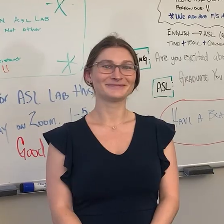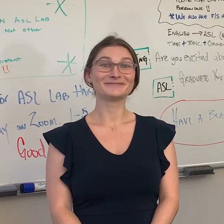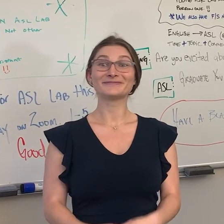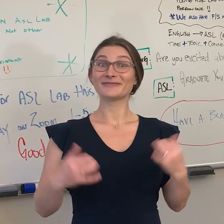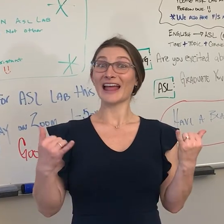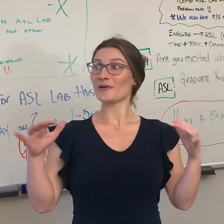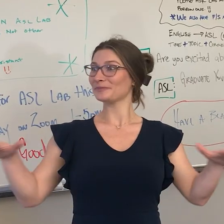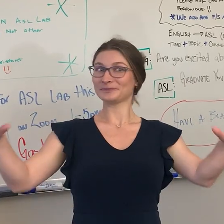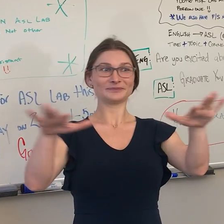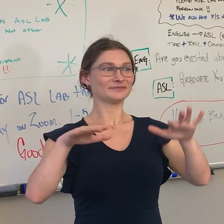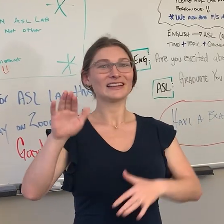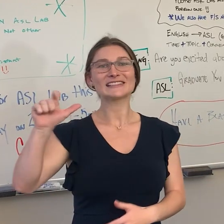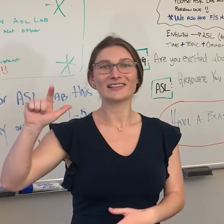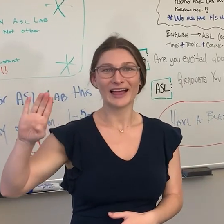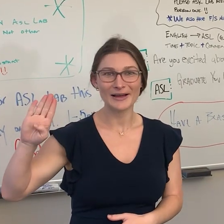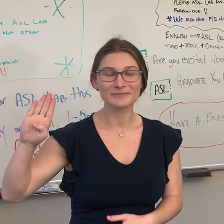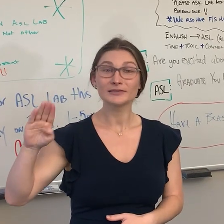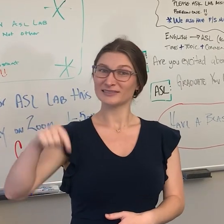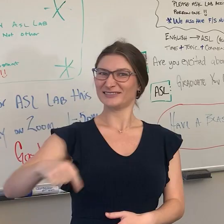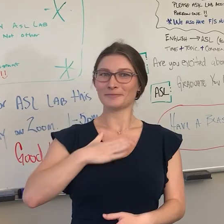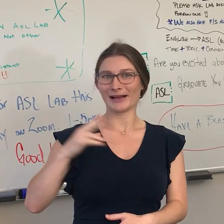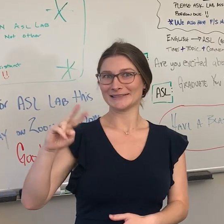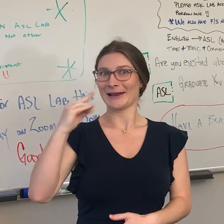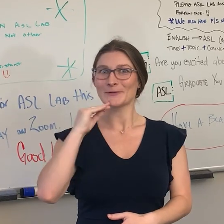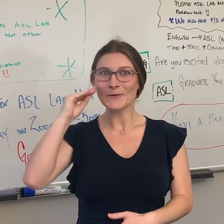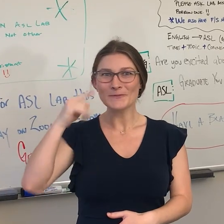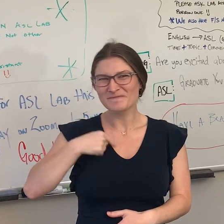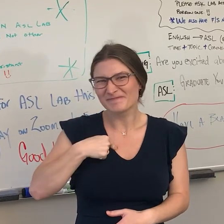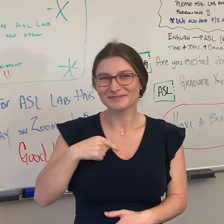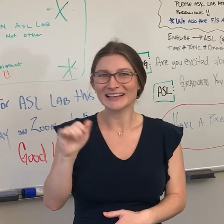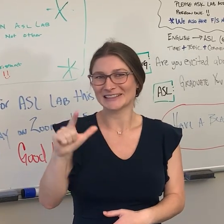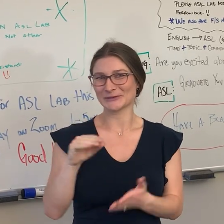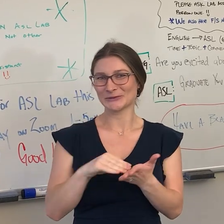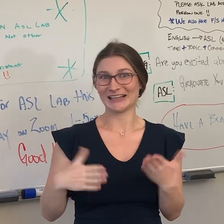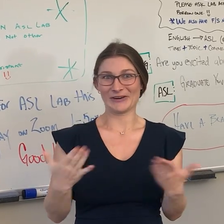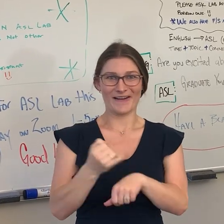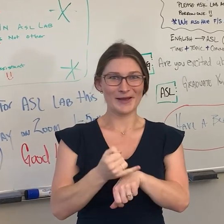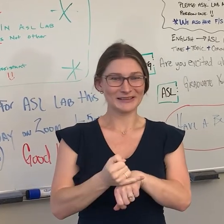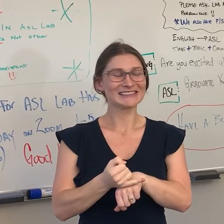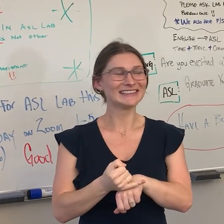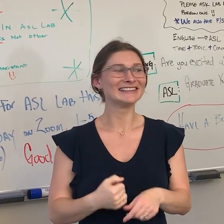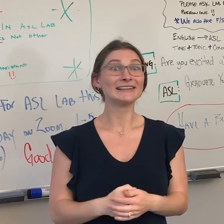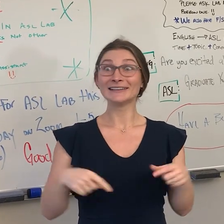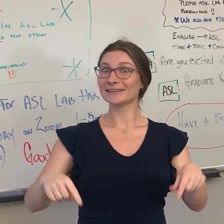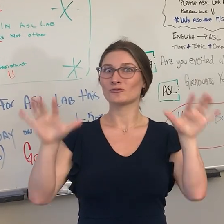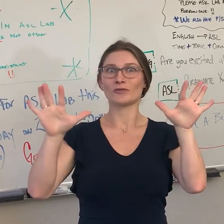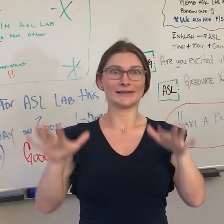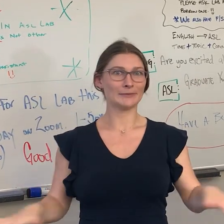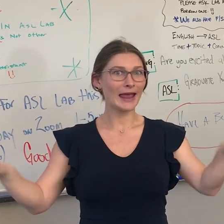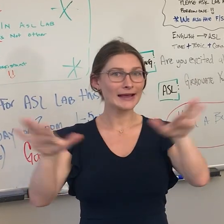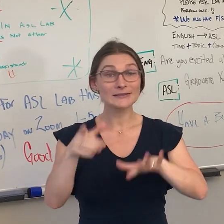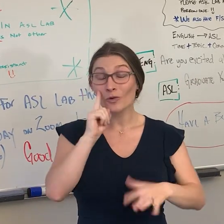We are currently in the ASL lab, which is like my second home as an ASL student here on campus. This is a great space